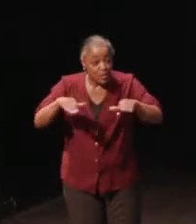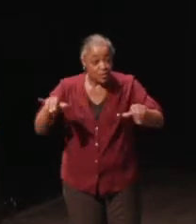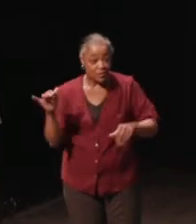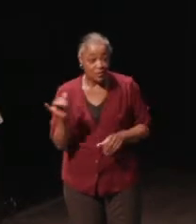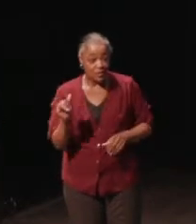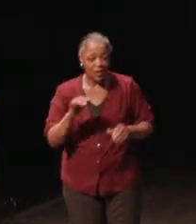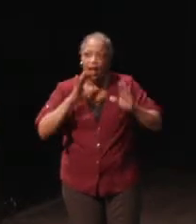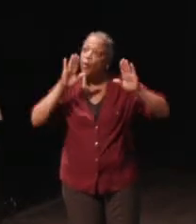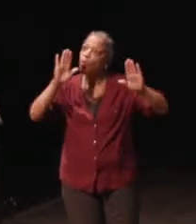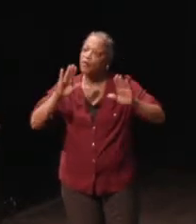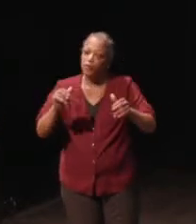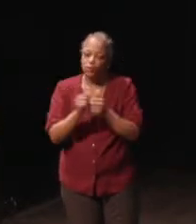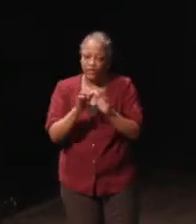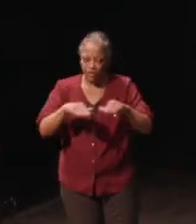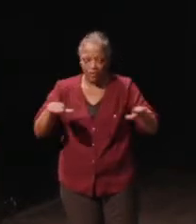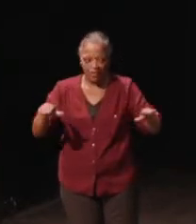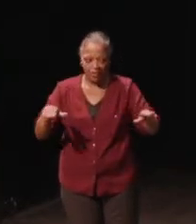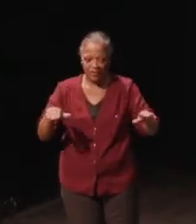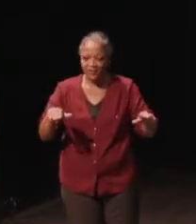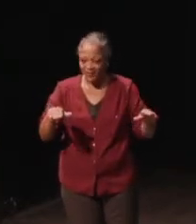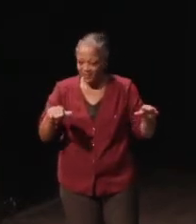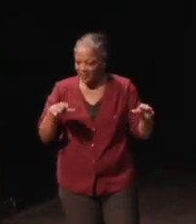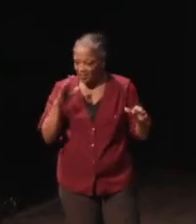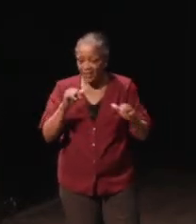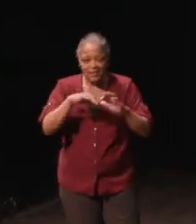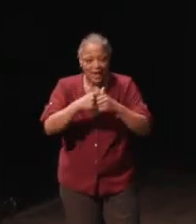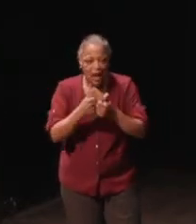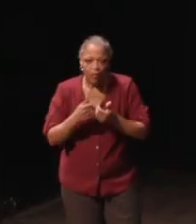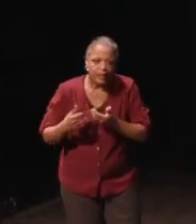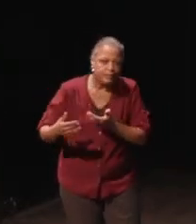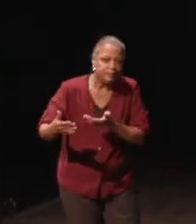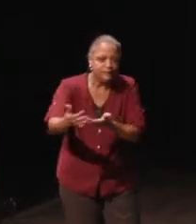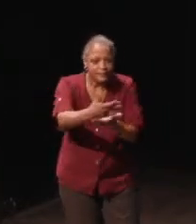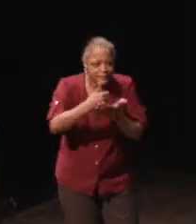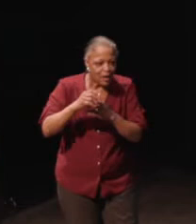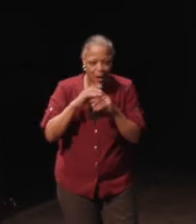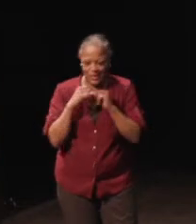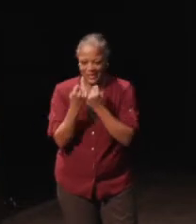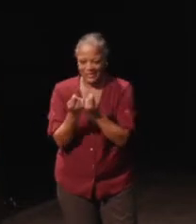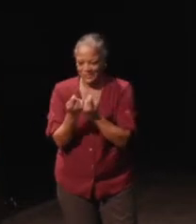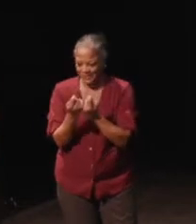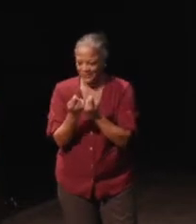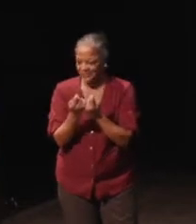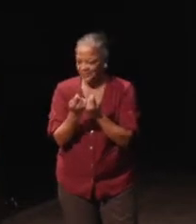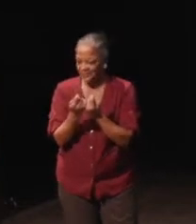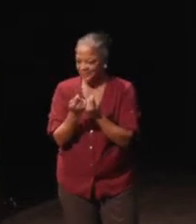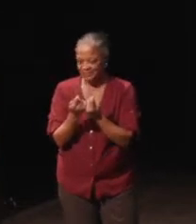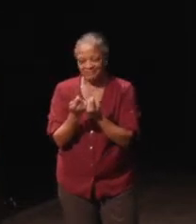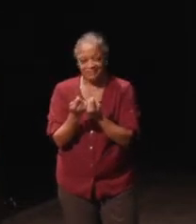well, excellent with kids. So that's how we gathered our team together.